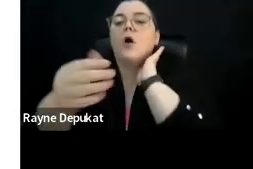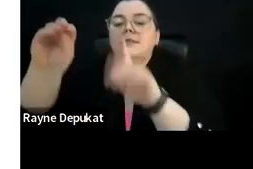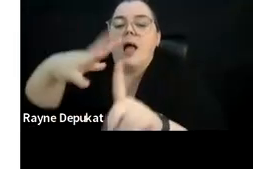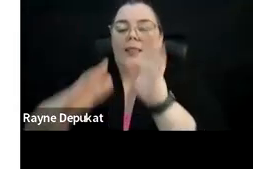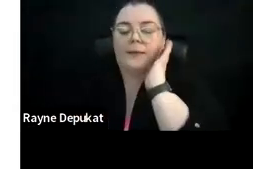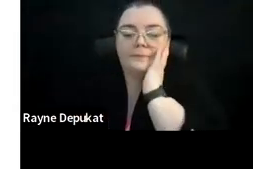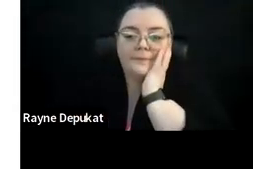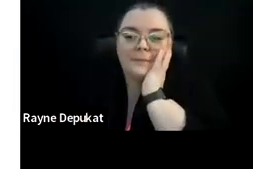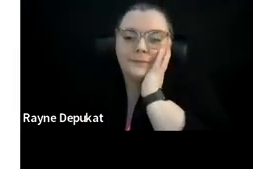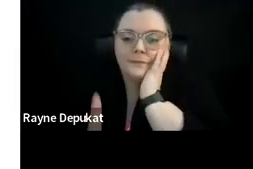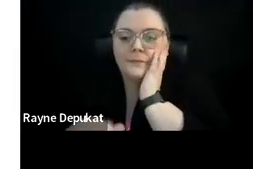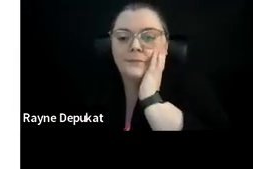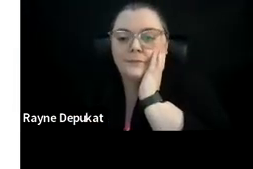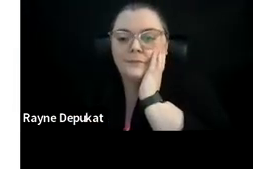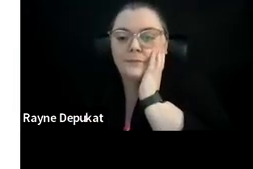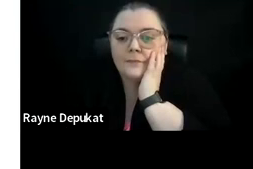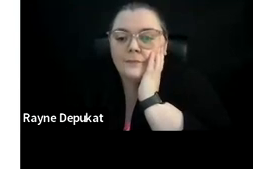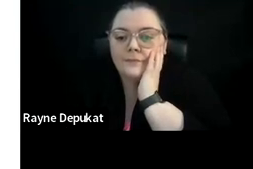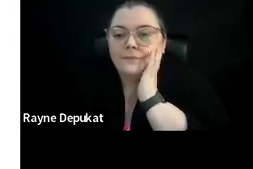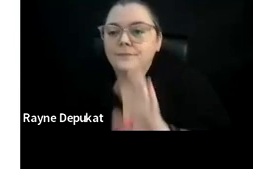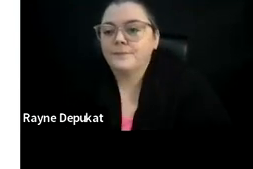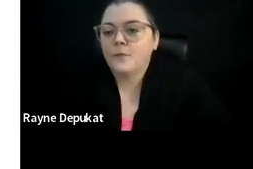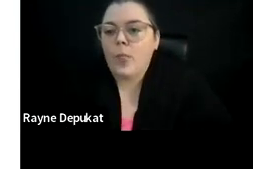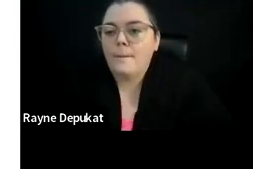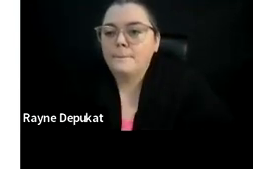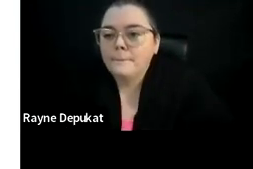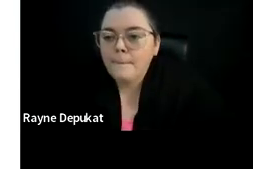Oh, spotlight, sorry. We need the spotlight on Mike.